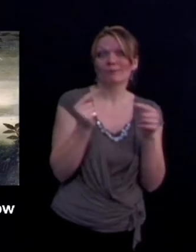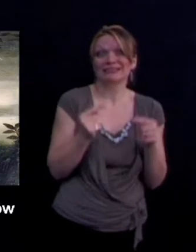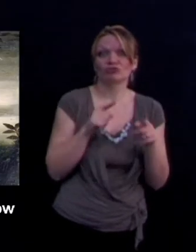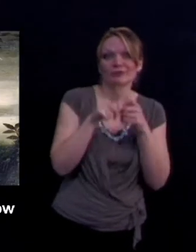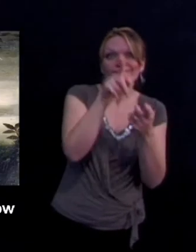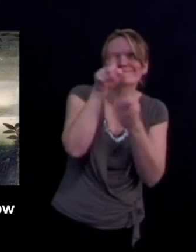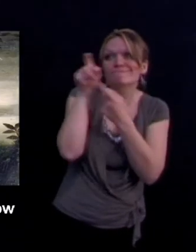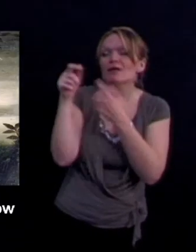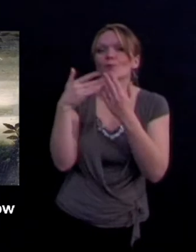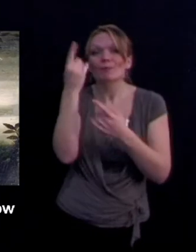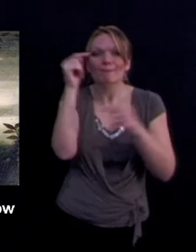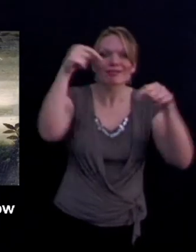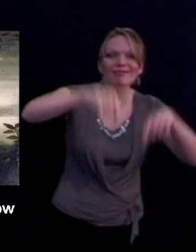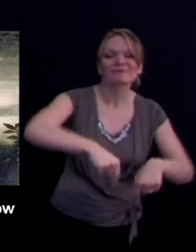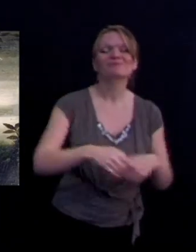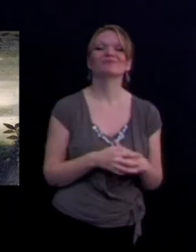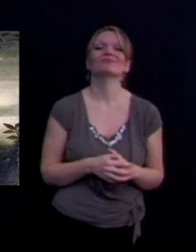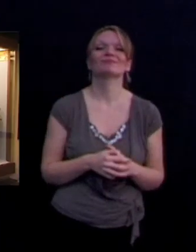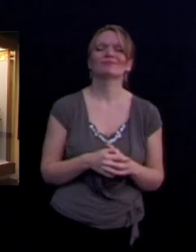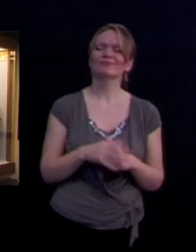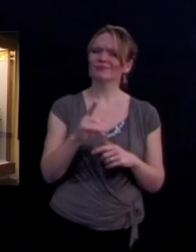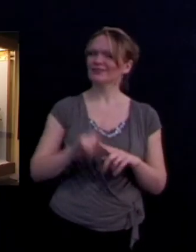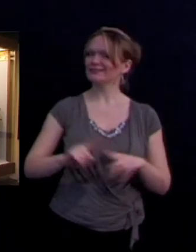And for something a bit different now.